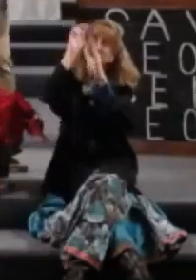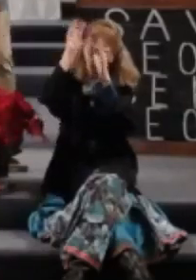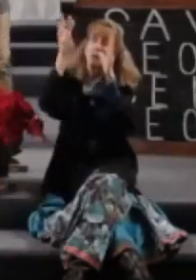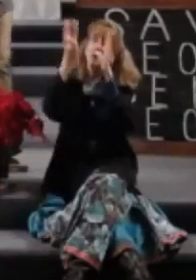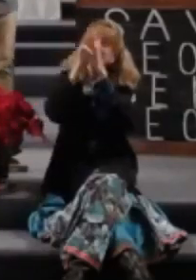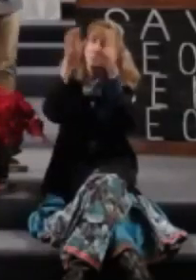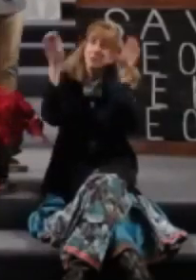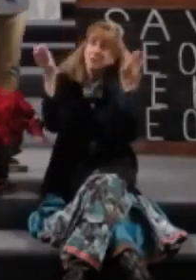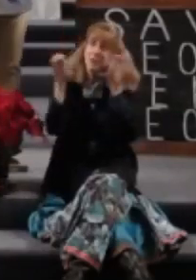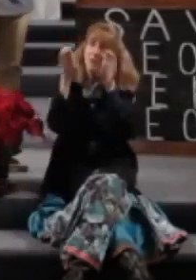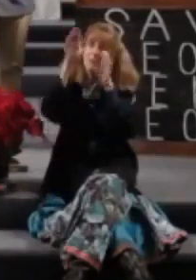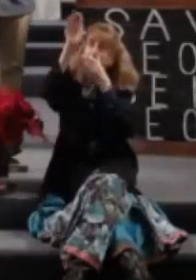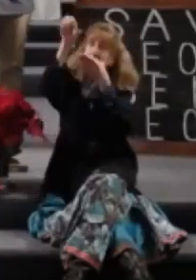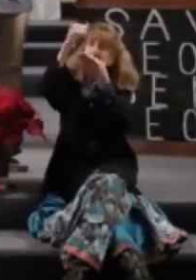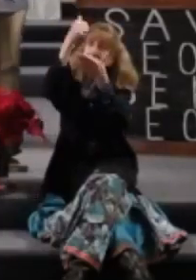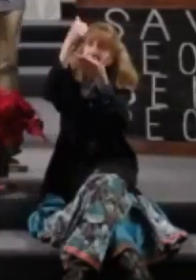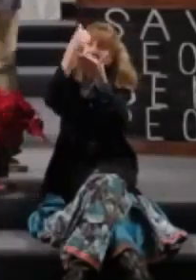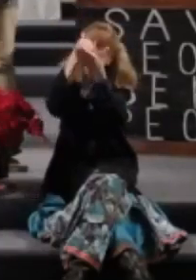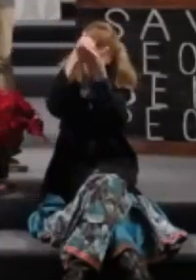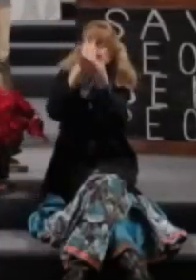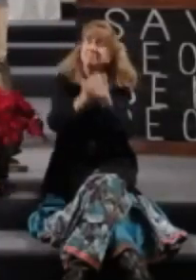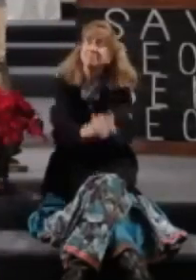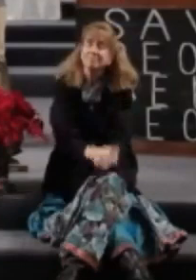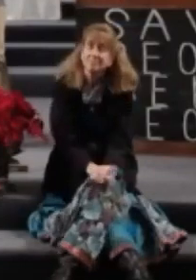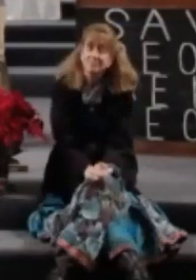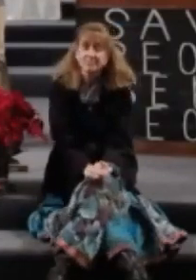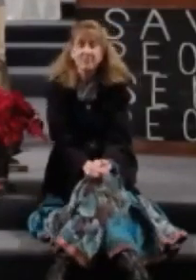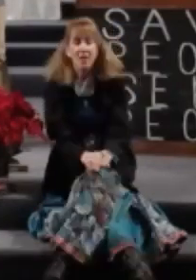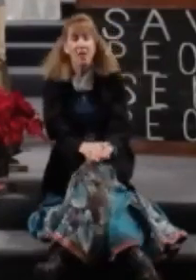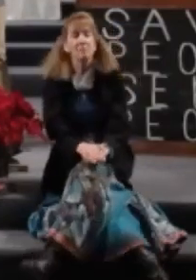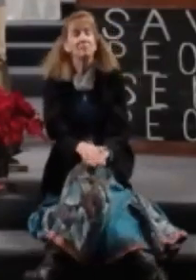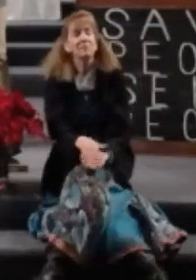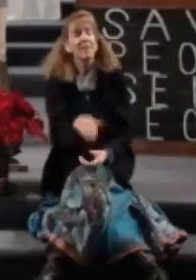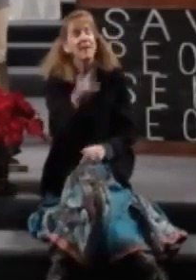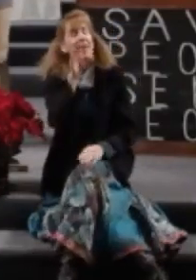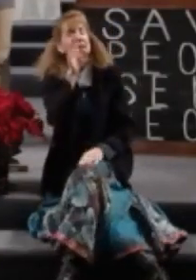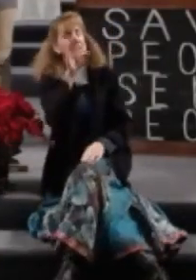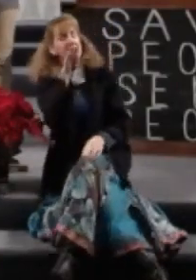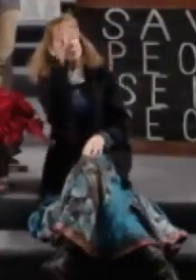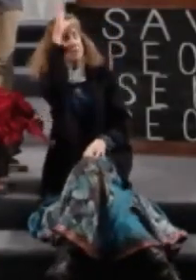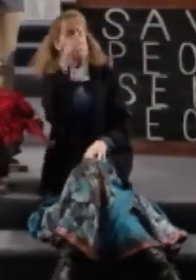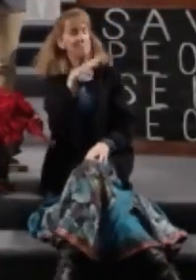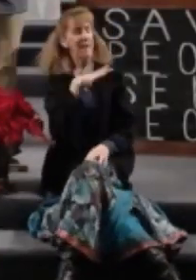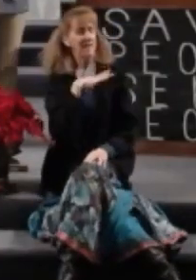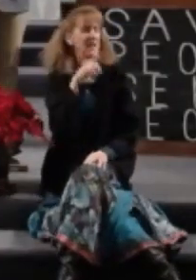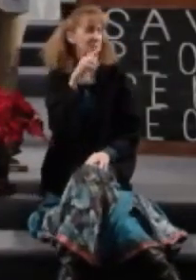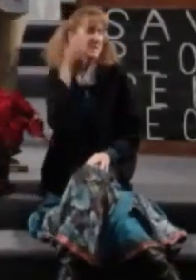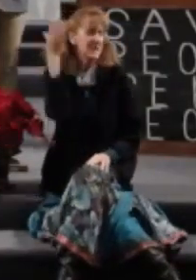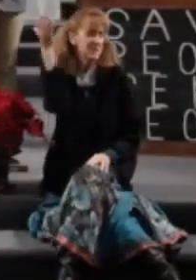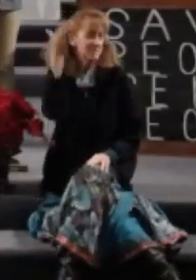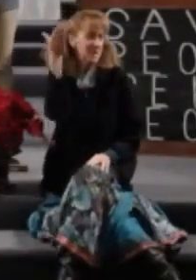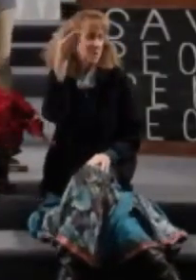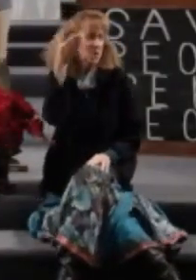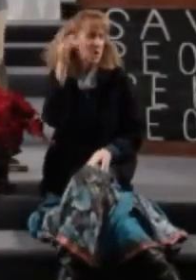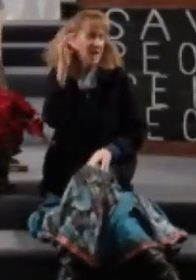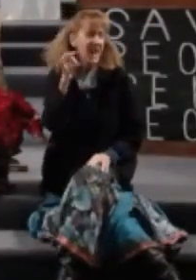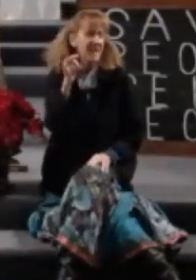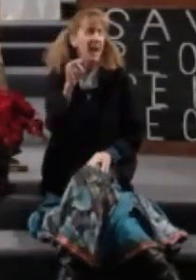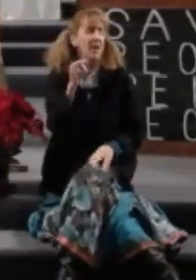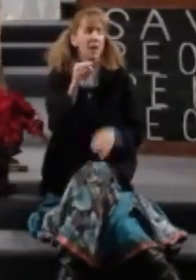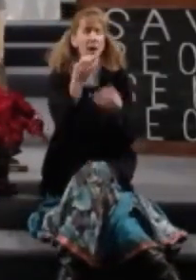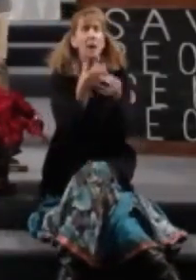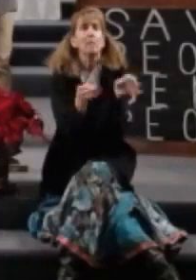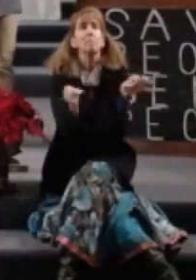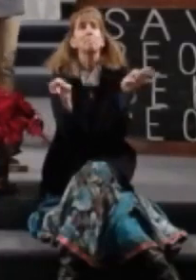name. Amen. There was this guy who was scheduled to speak at this business dinner, this